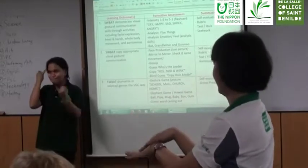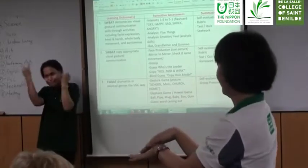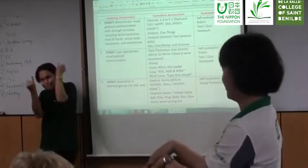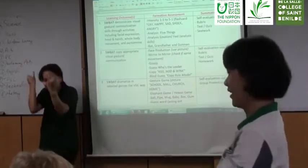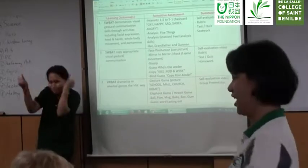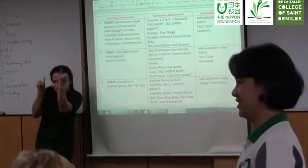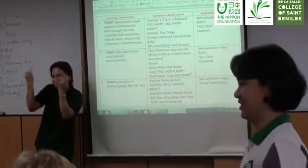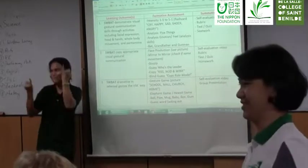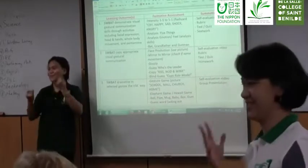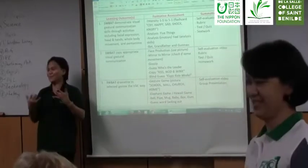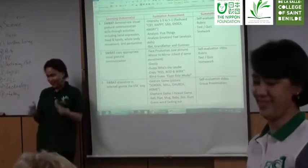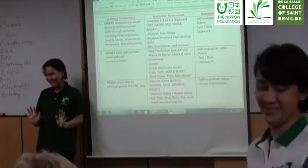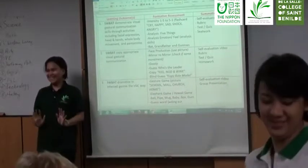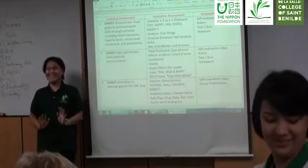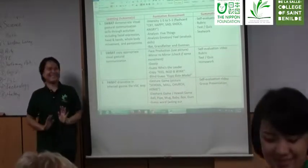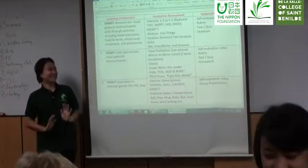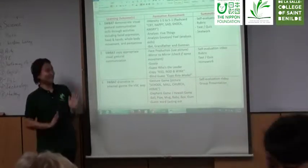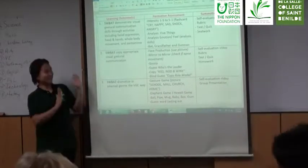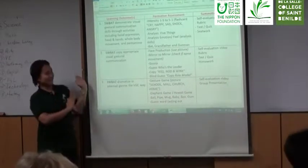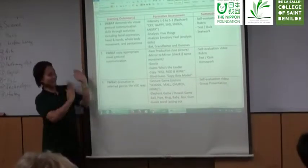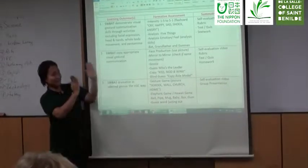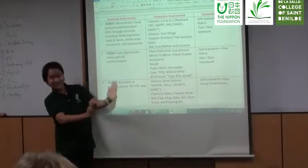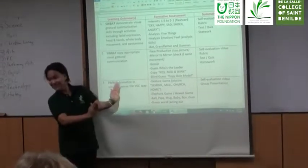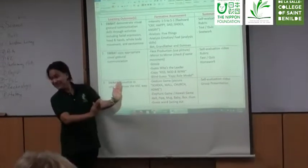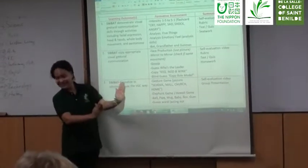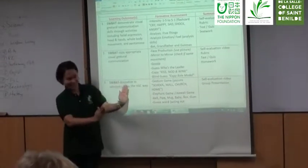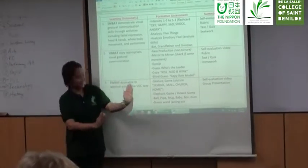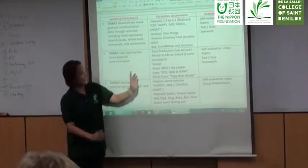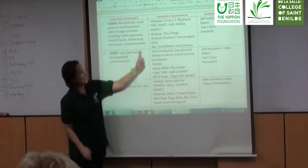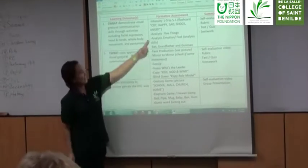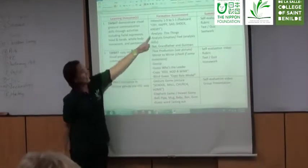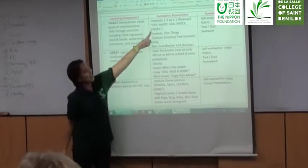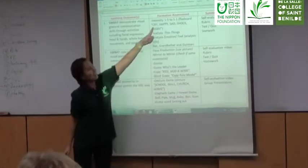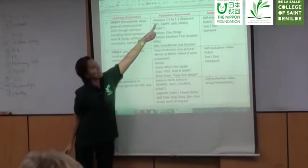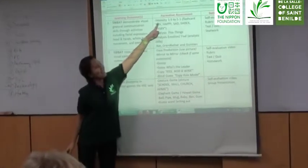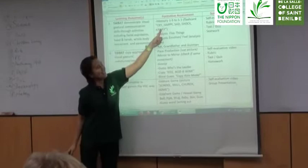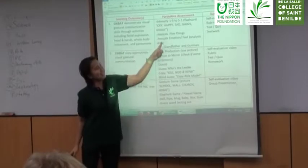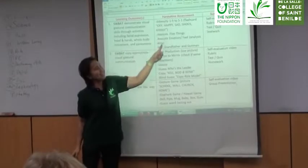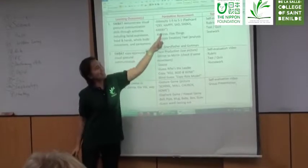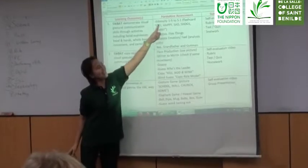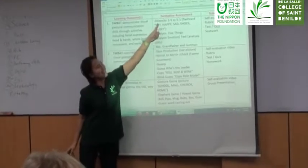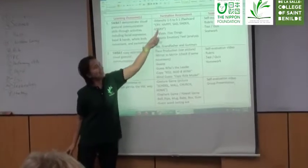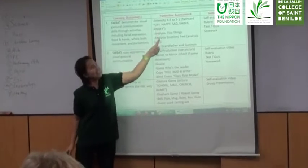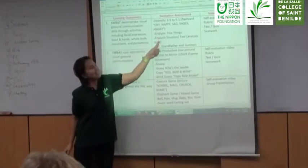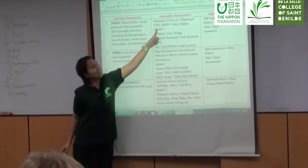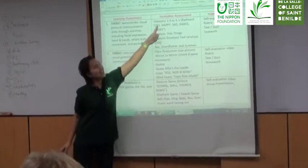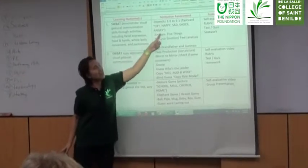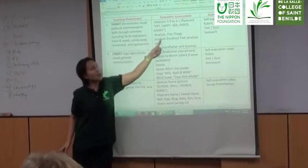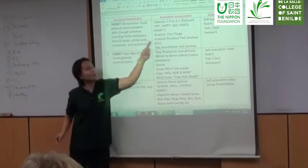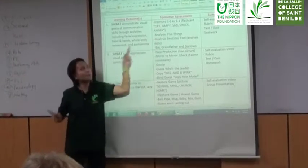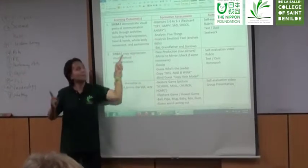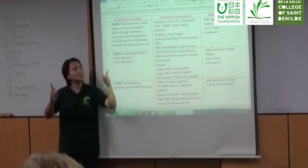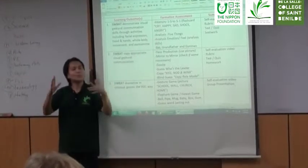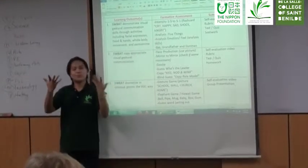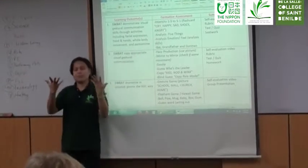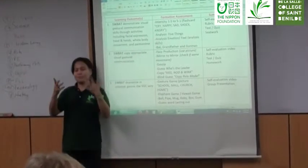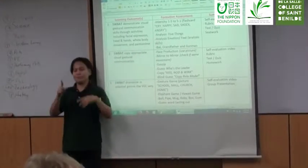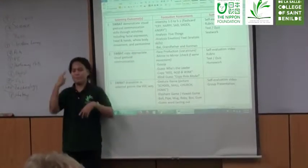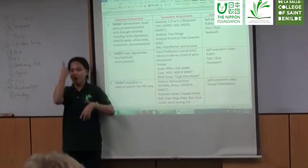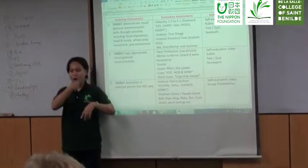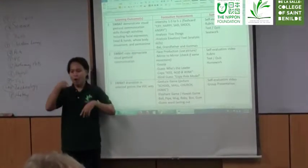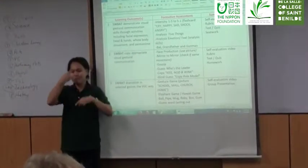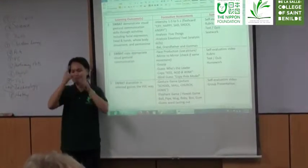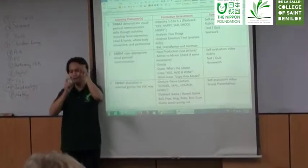Ibang format natin dalawa. Ibang format natin. Okay lang ito. Kaya nga mag-represent ako. Explain ko sa kanya. Ganito naman tayo. Kasi lesson mo naman natin ganito.